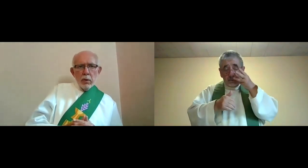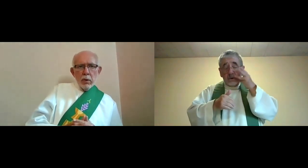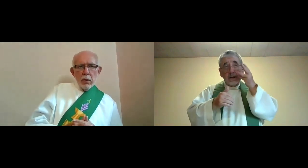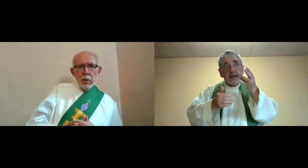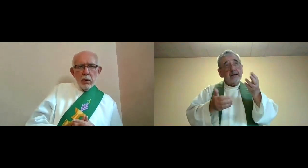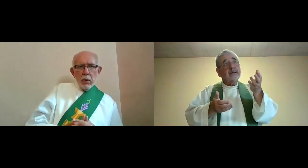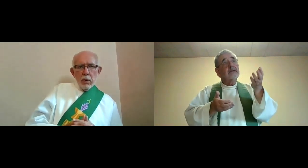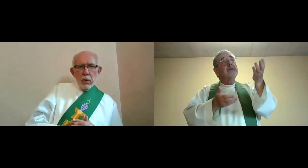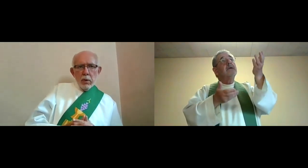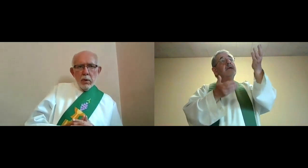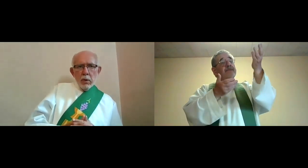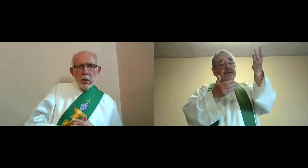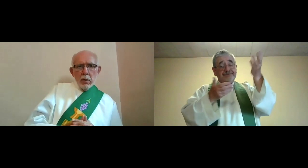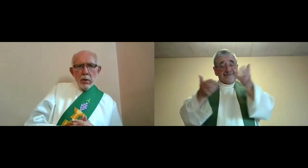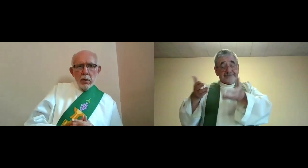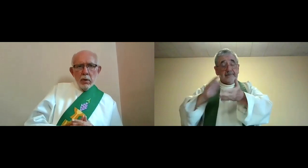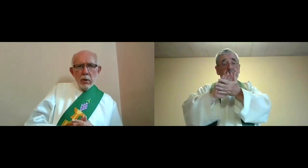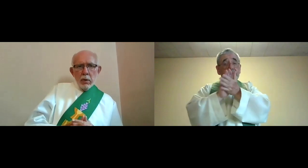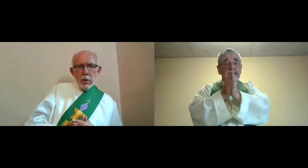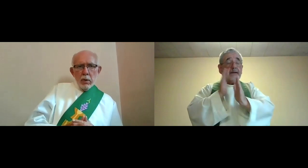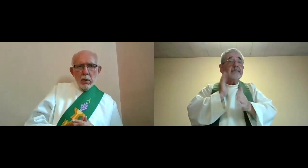we have received this bread and wine we offer you.